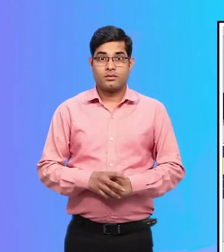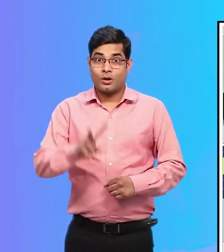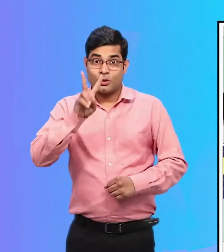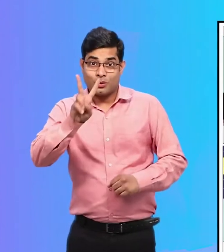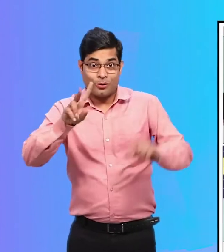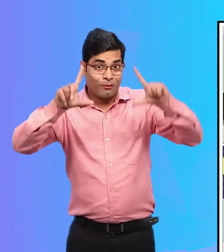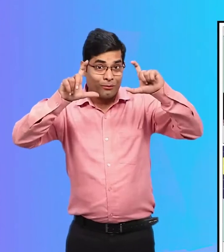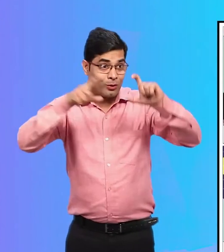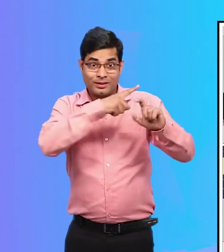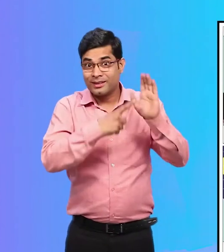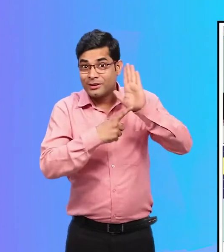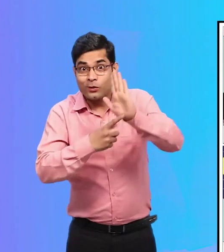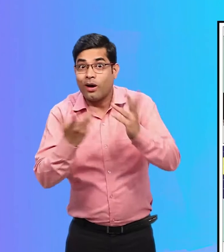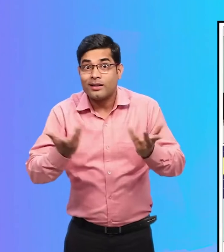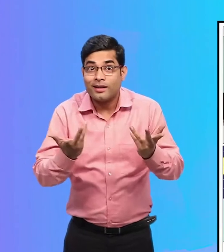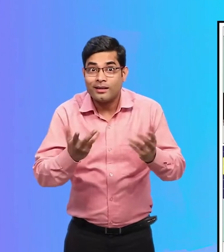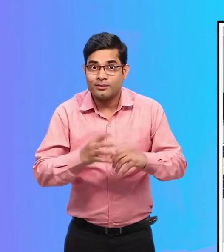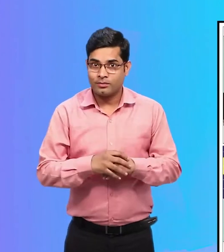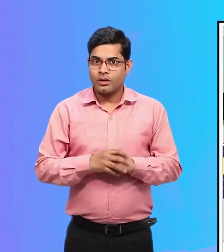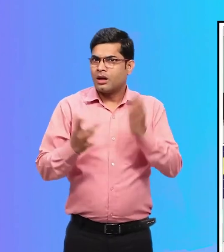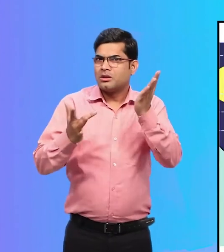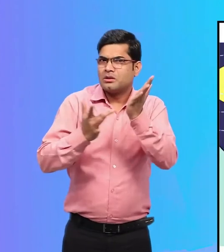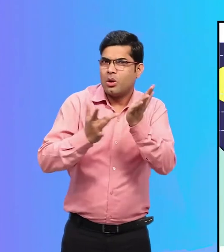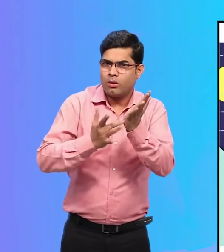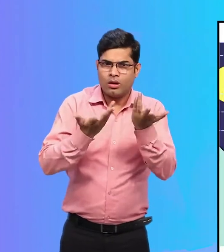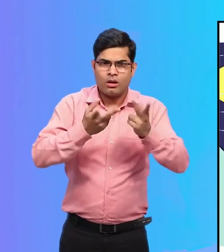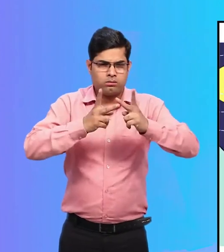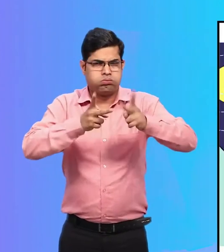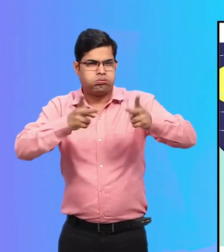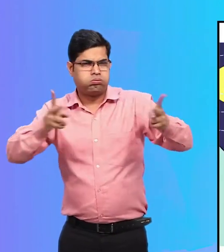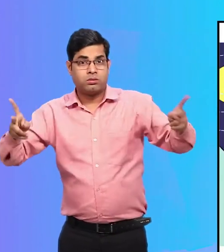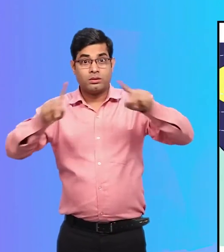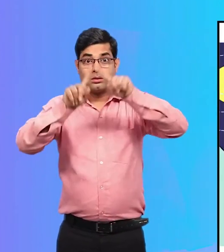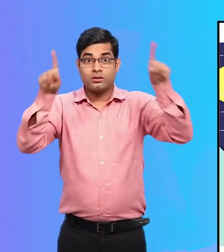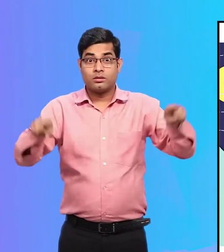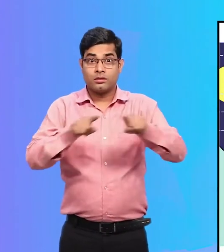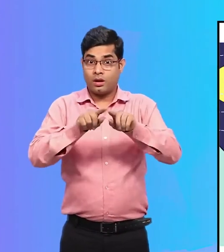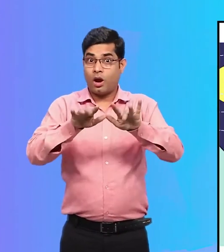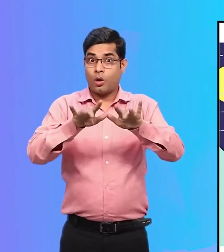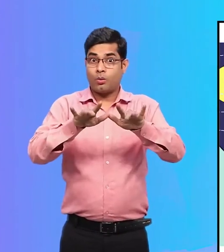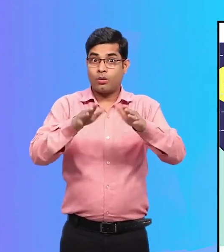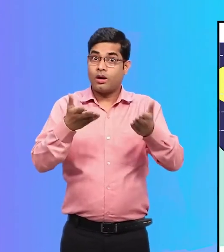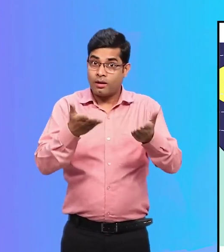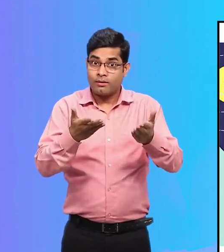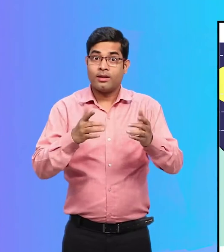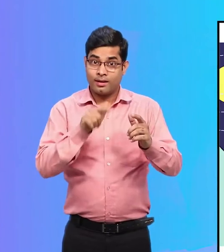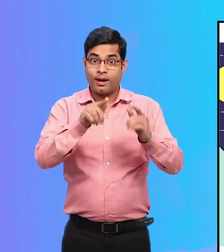The second picture shows the technology universe consisting of computers, internet,